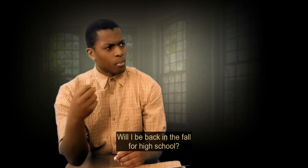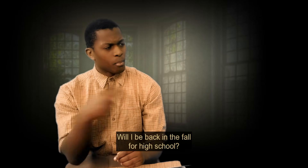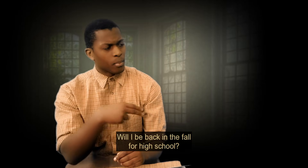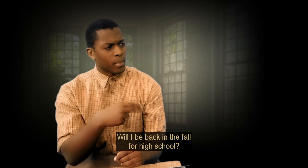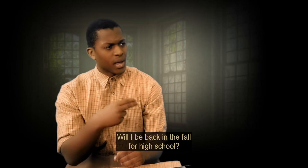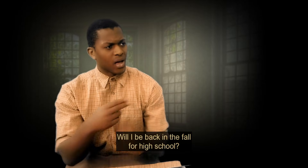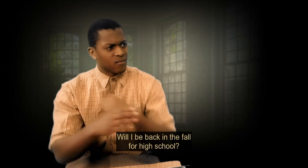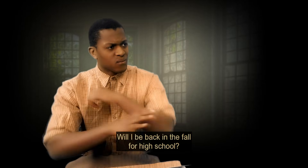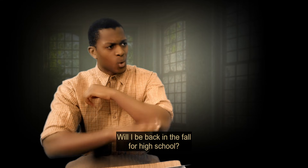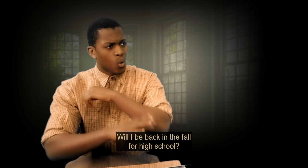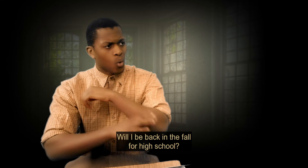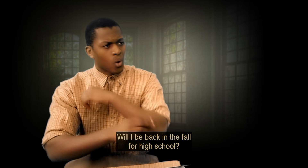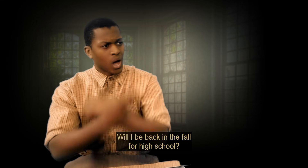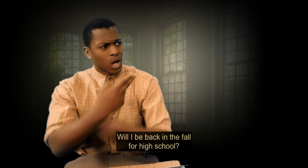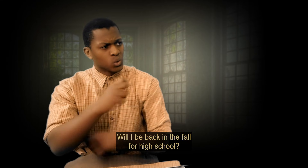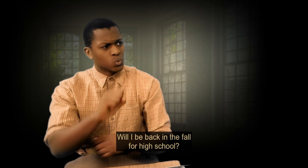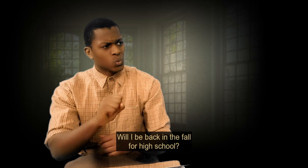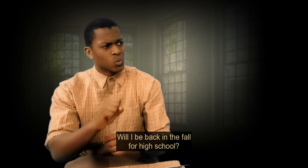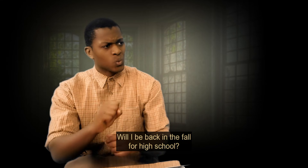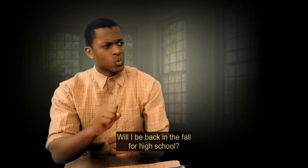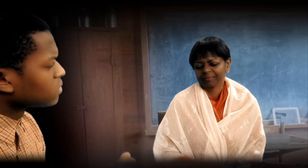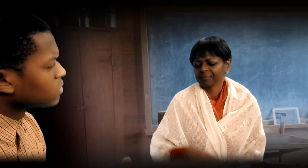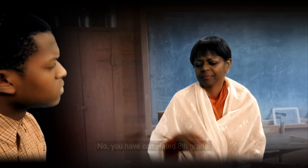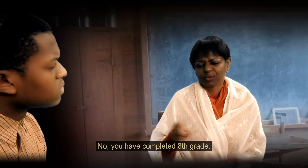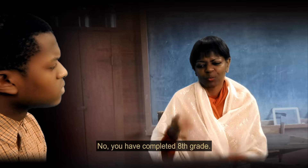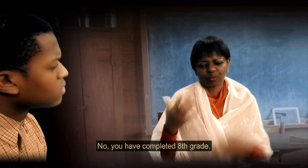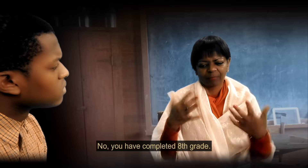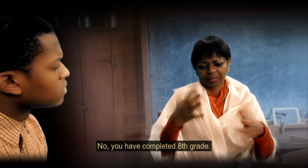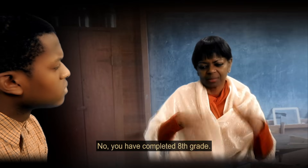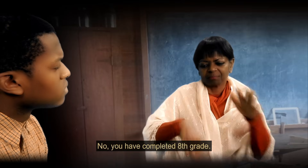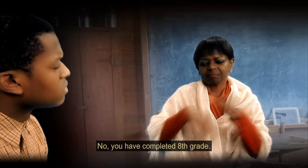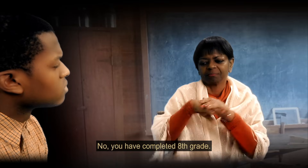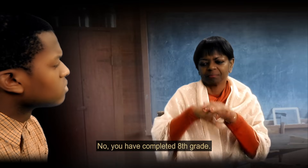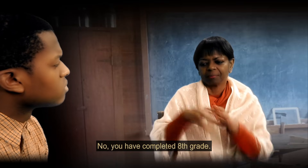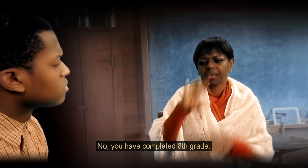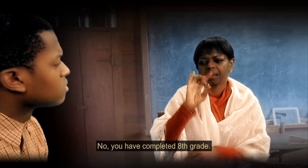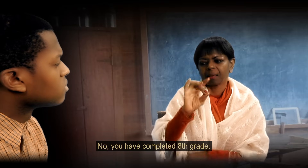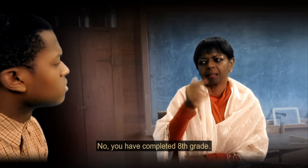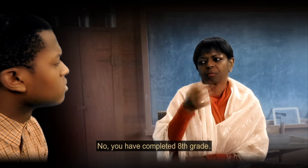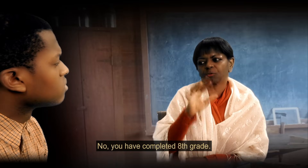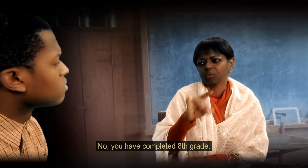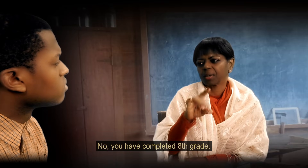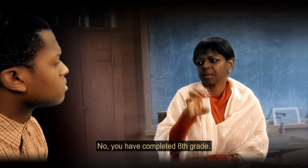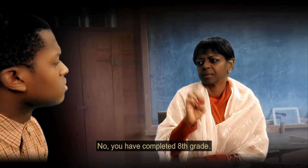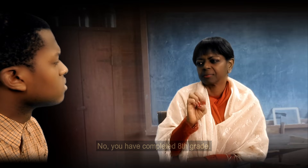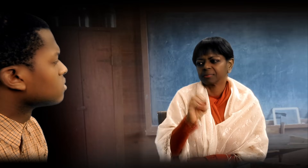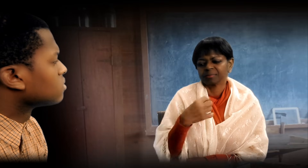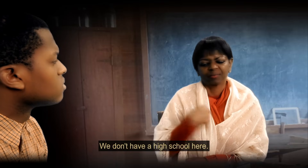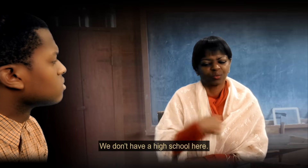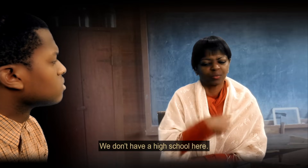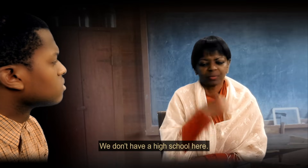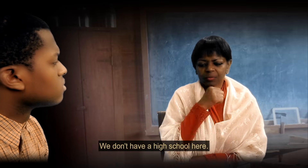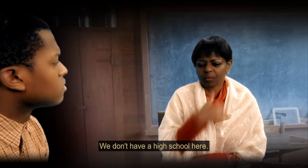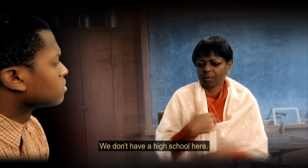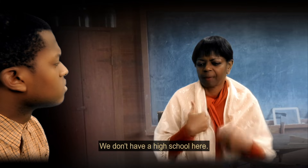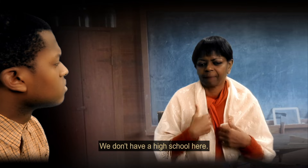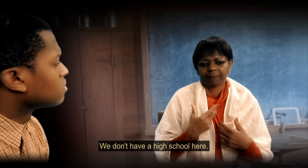Will I be back in the fall for high school? No. You have completed 8th grade. We don't